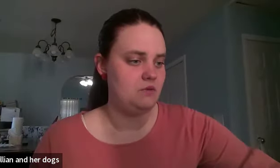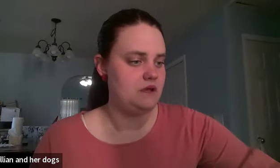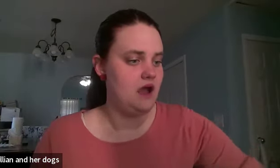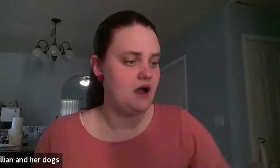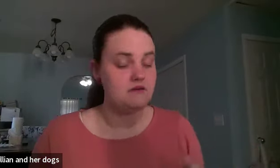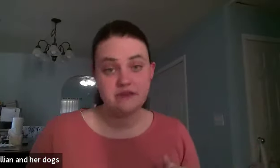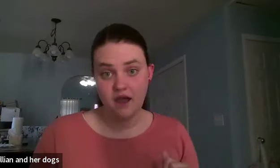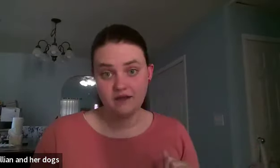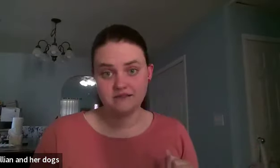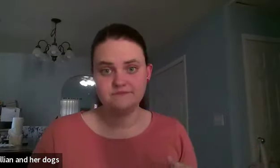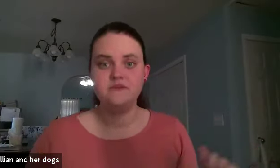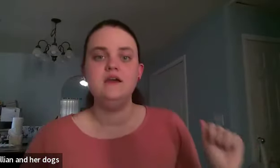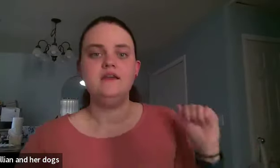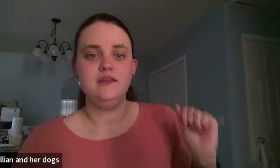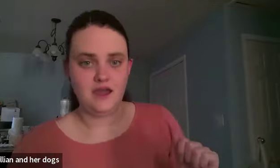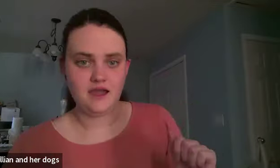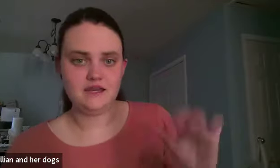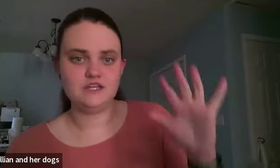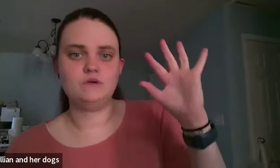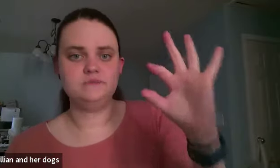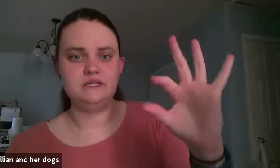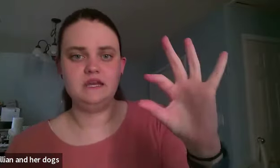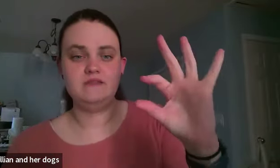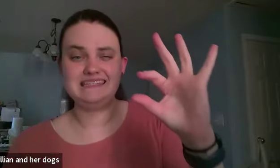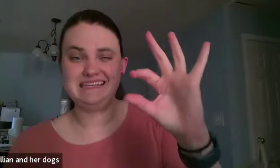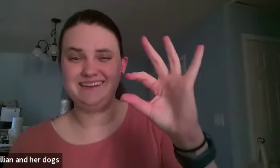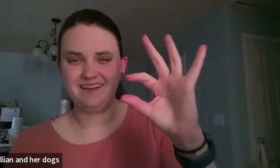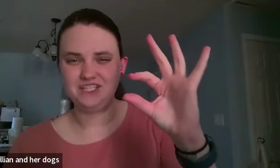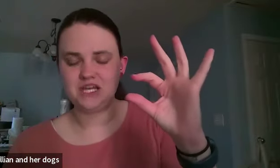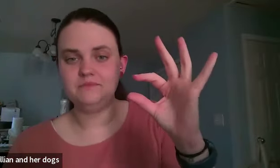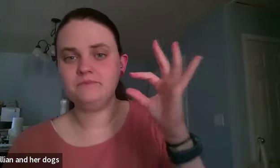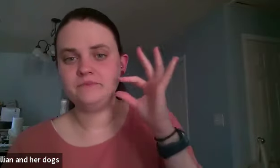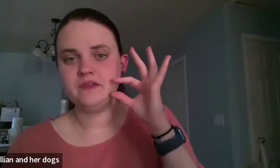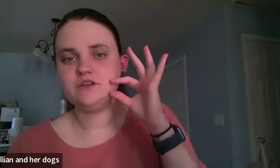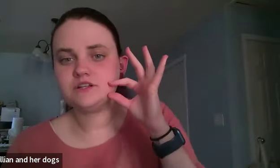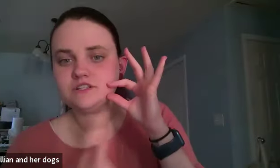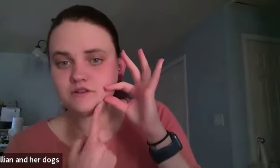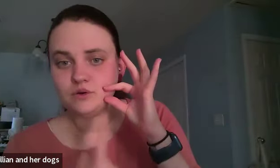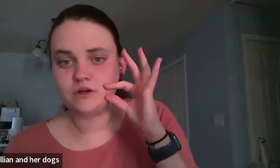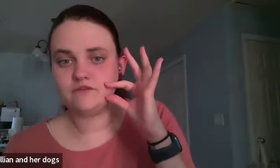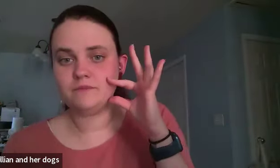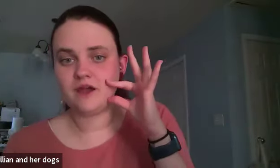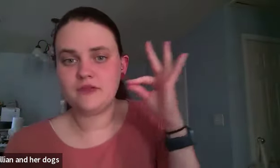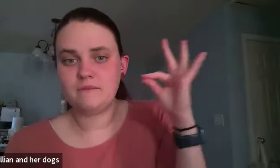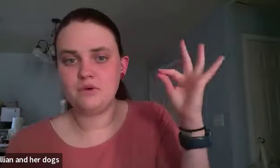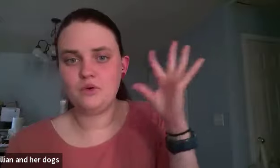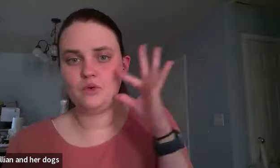Then we have cat. Cat is going to be in this like 9 shape. You're going to start at the corner of your mouth and